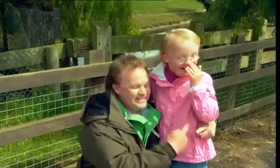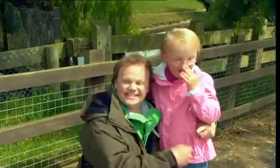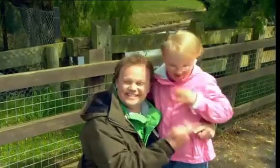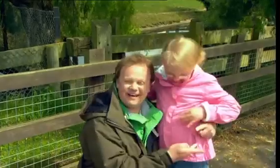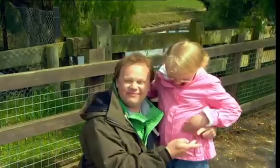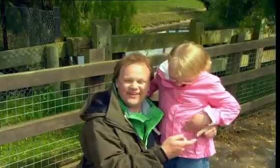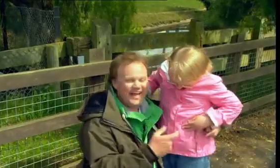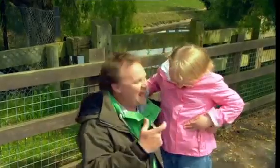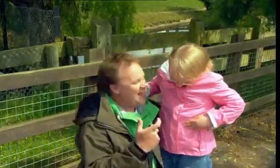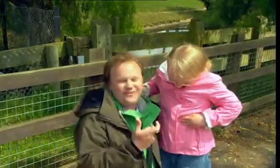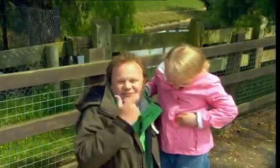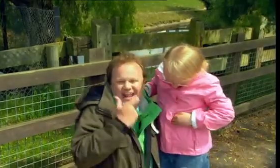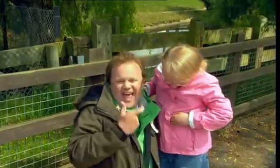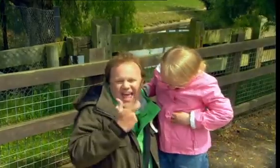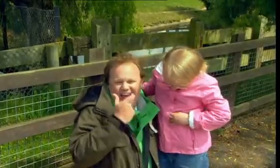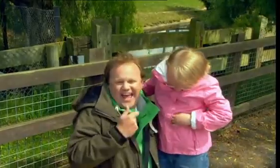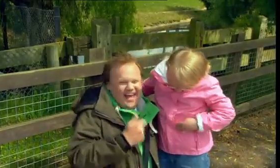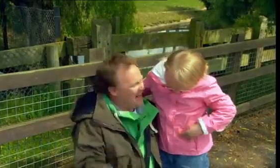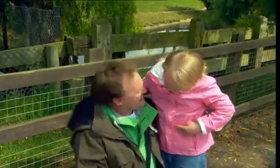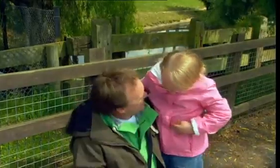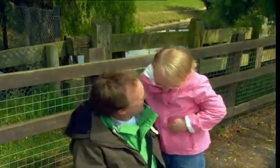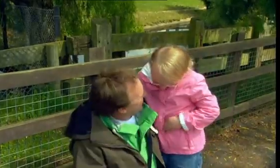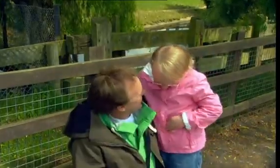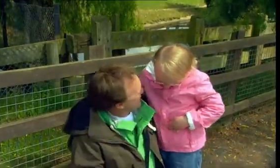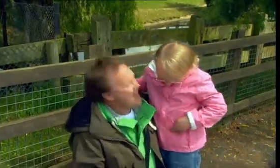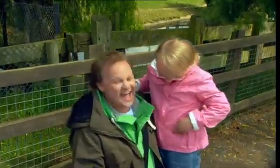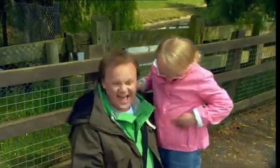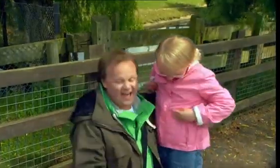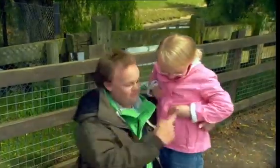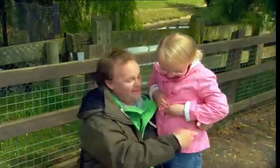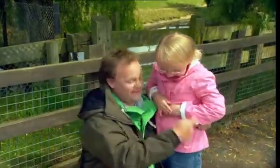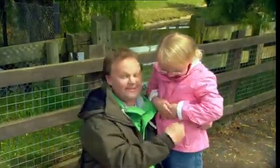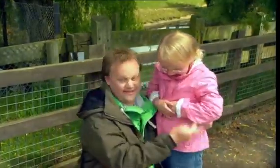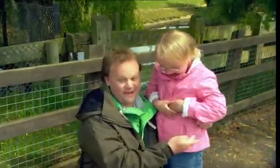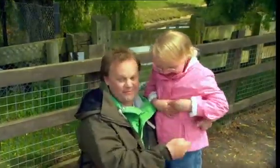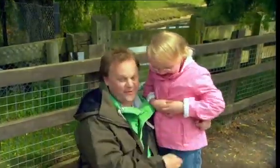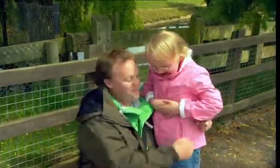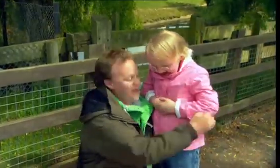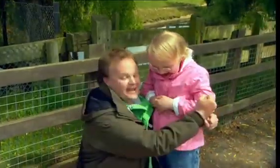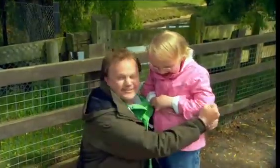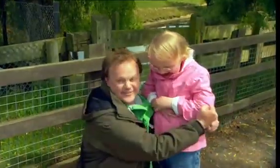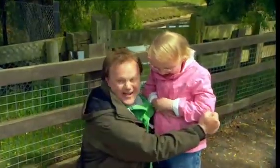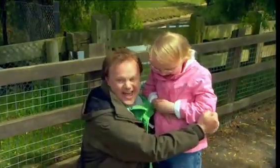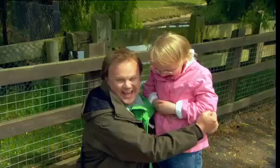Mr. Tumble is funny, isn't he? Yeah, Mr. Tumble makes